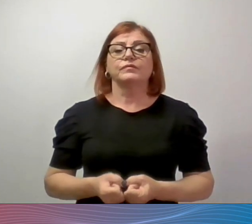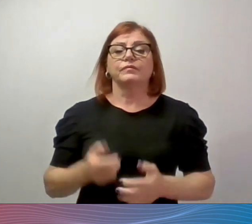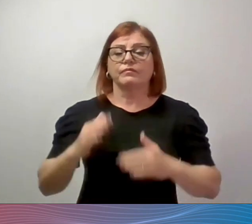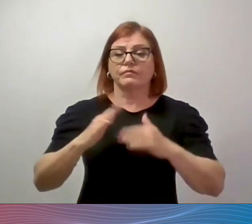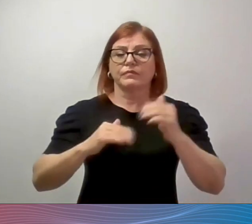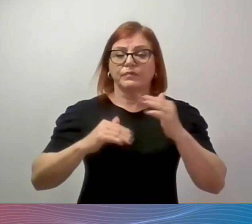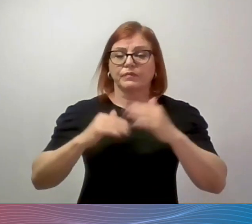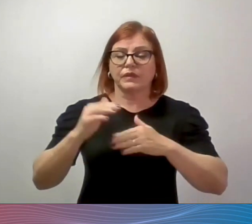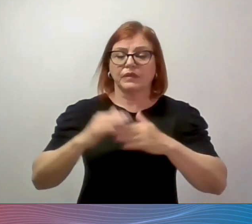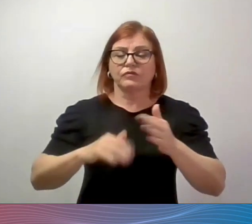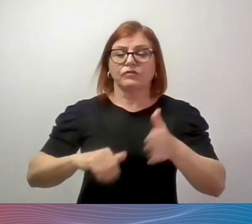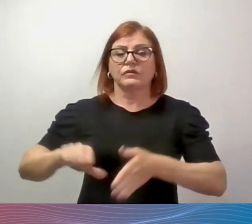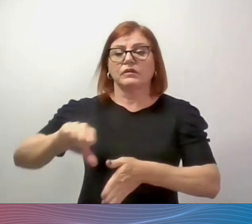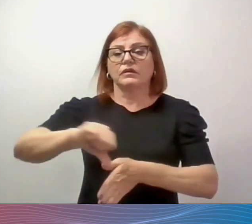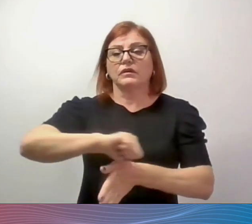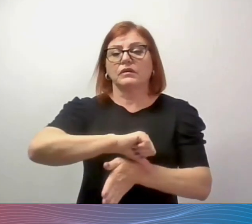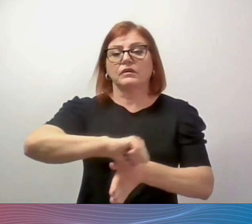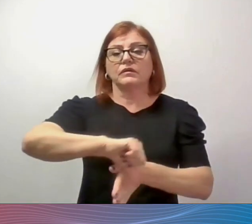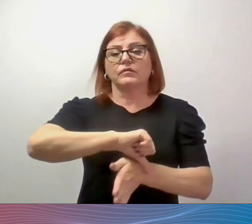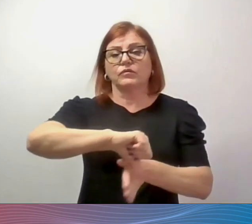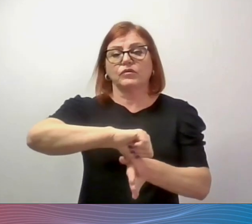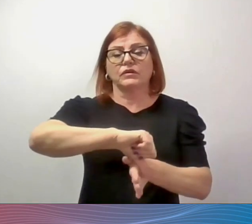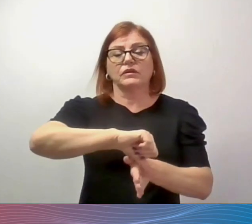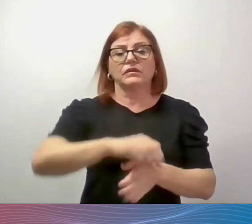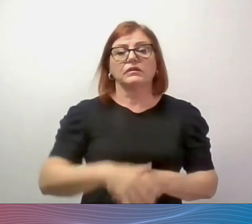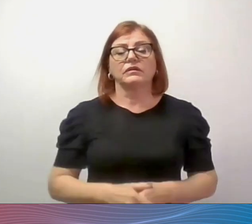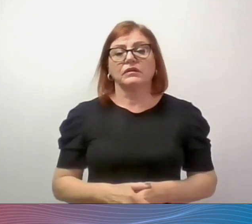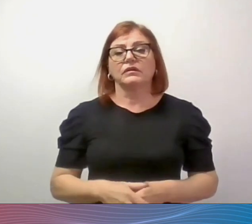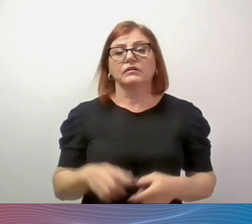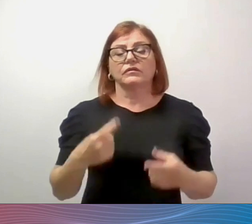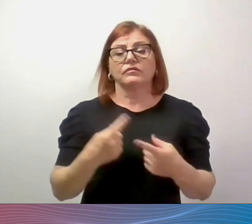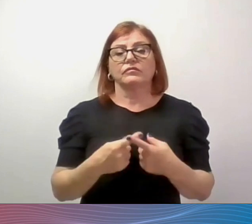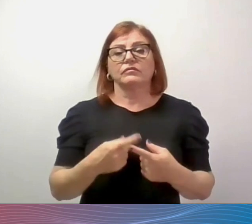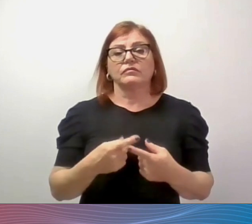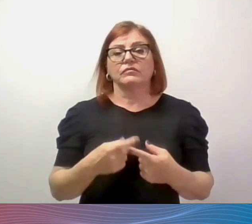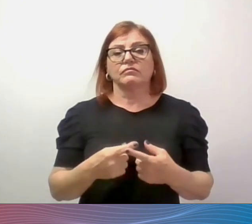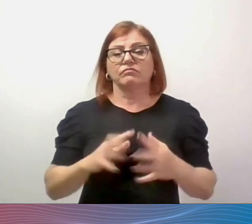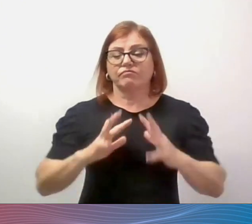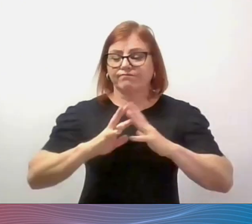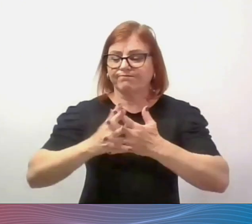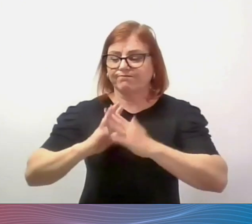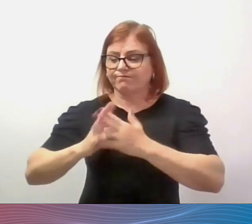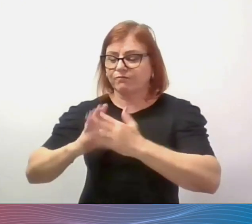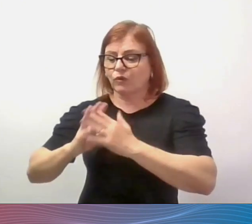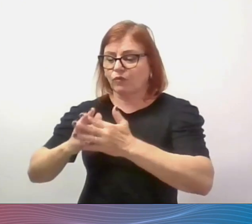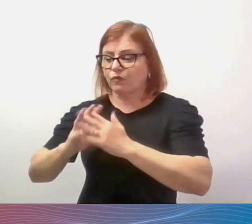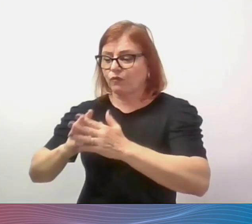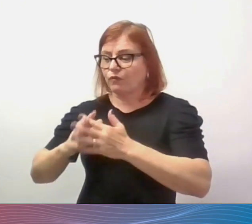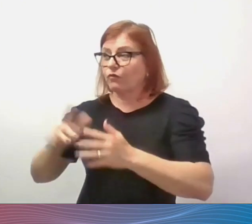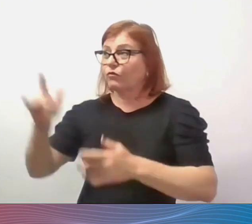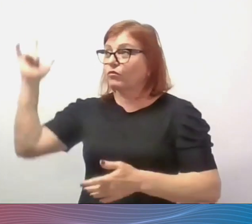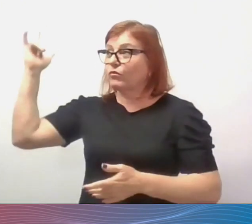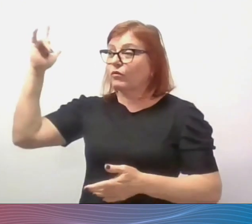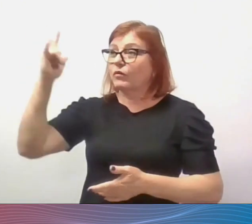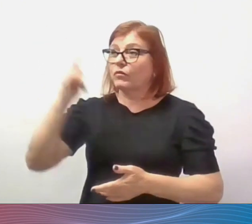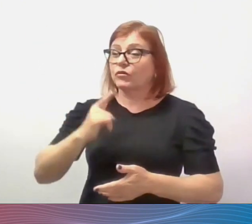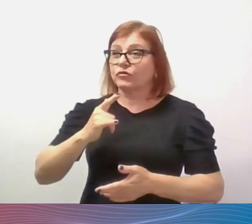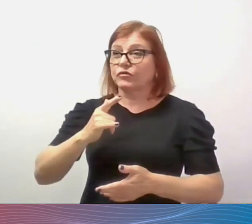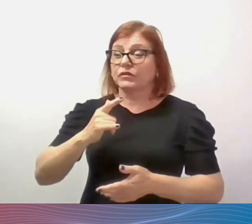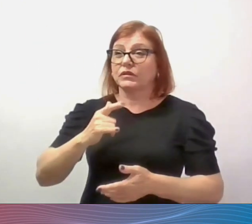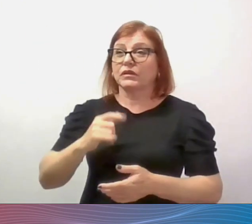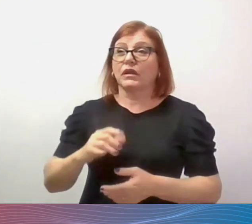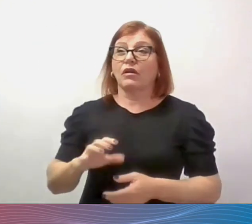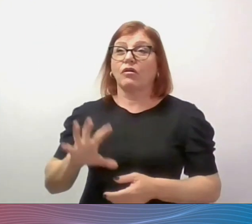Porque o homem confunde o amor de Deus com amor imoral. because man can be